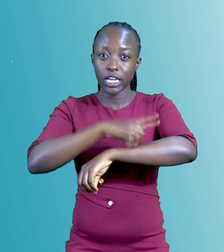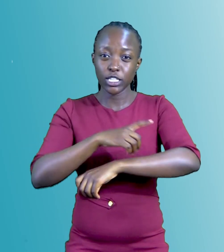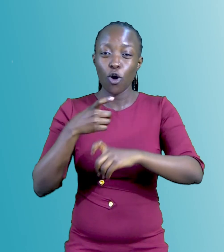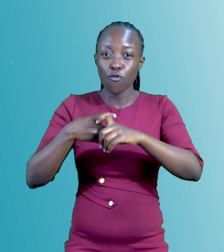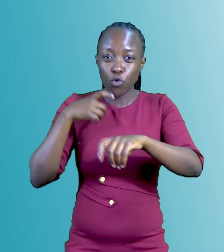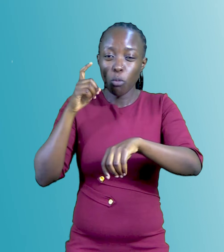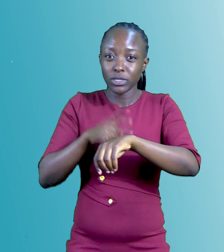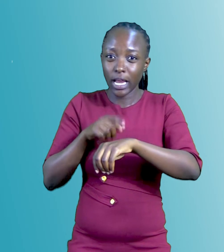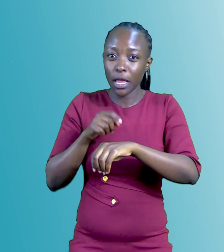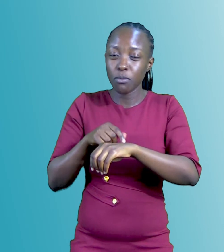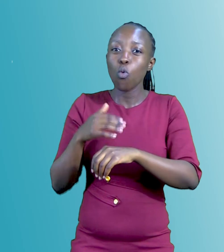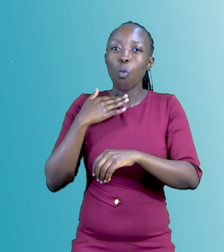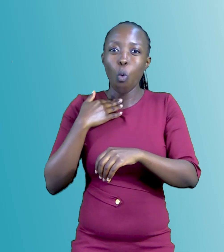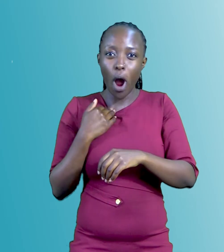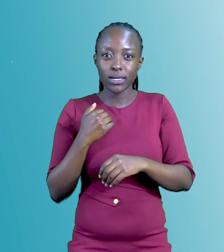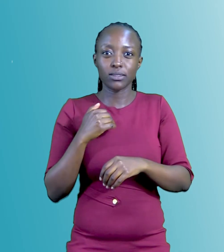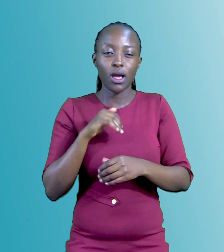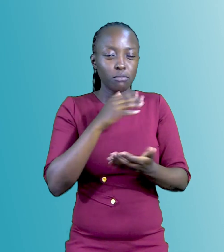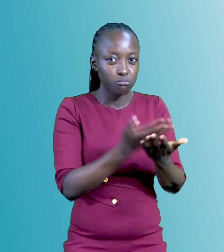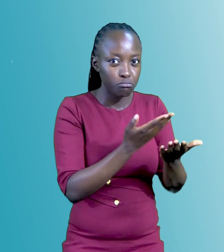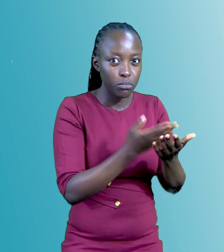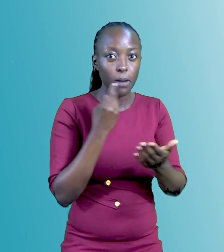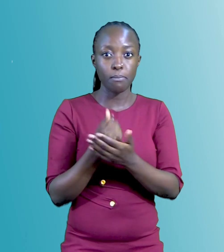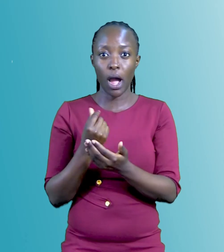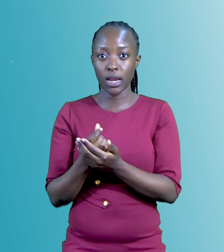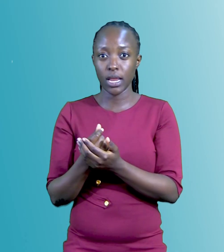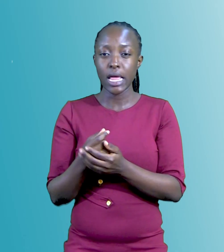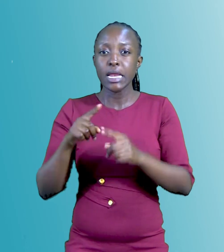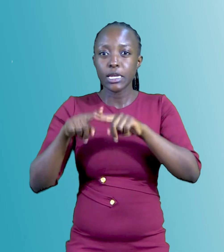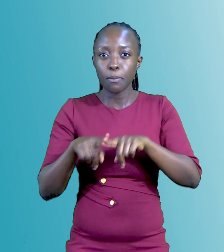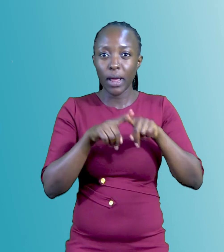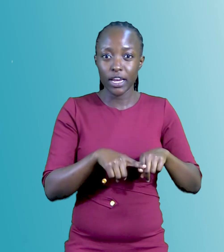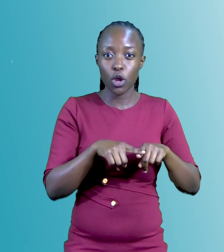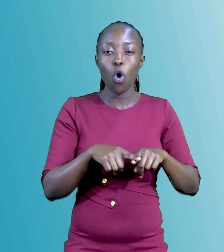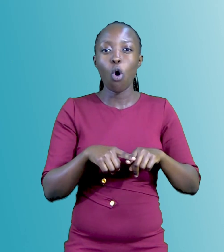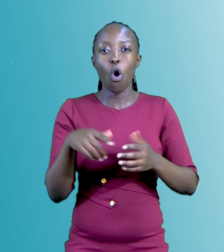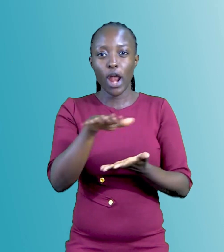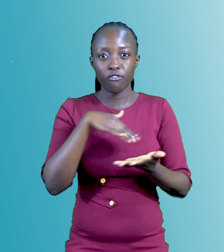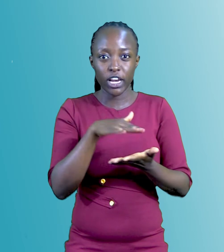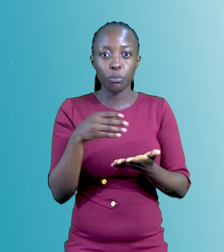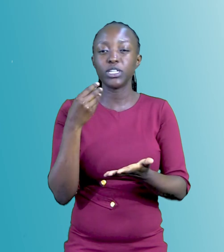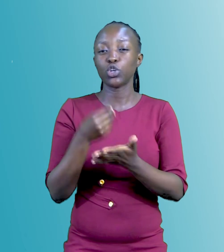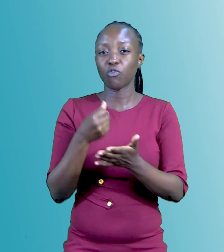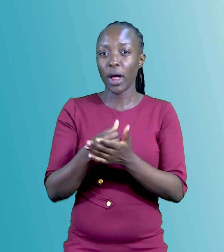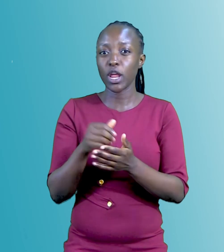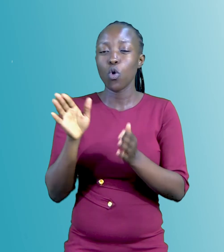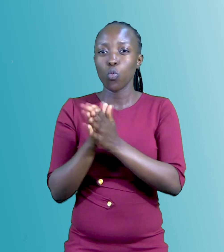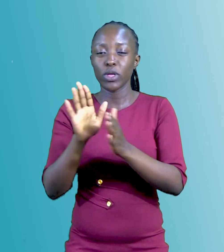funds request, depending on availability of funds and submission of all required documentation. Please note, in case of